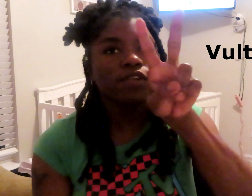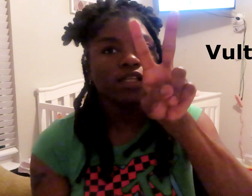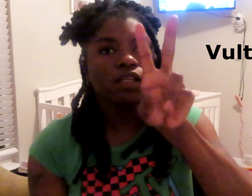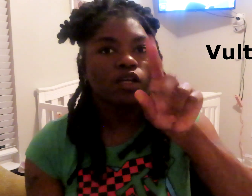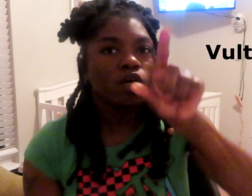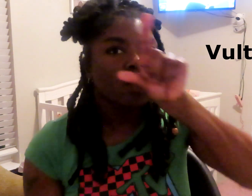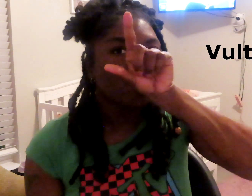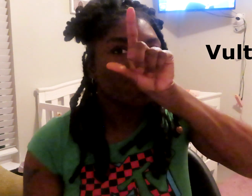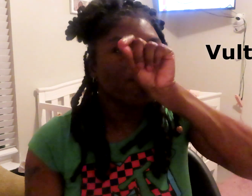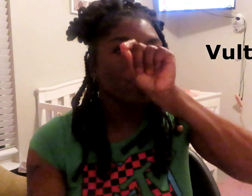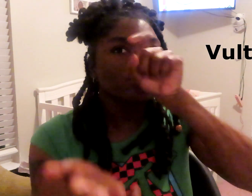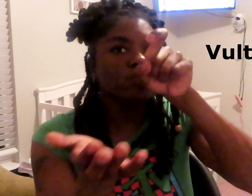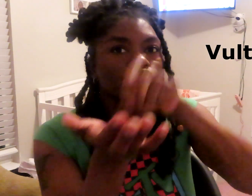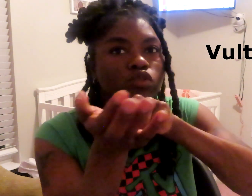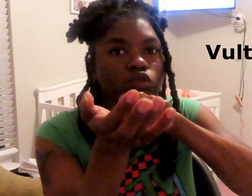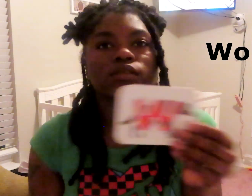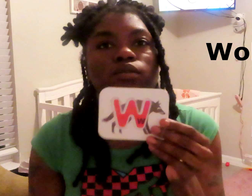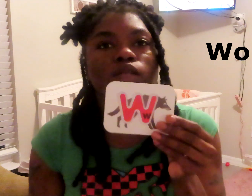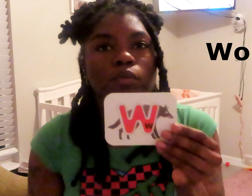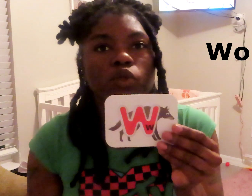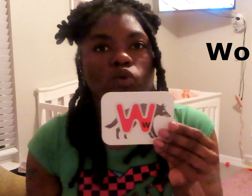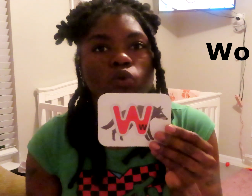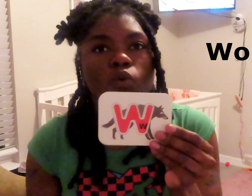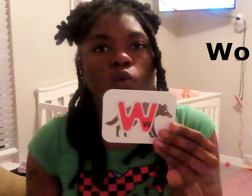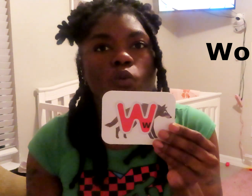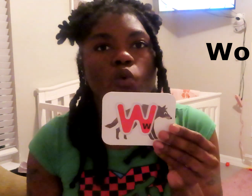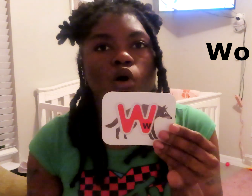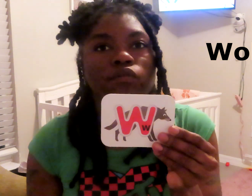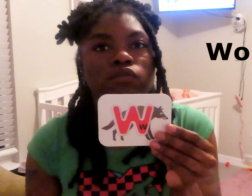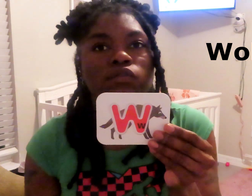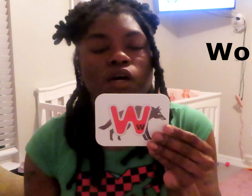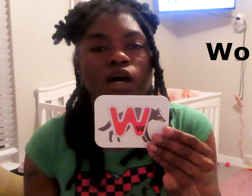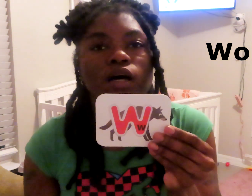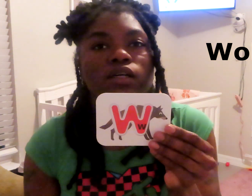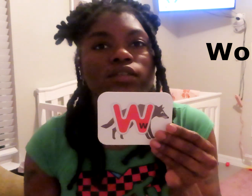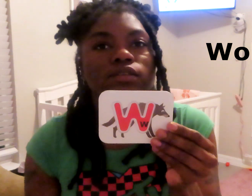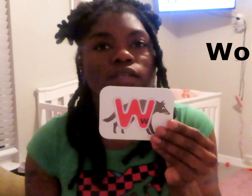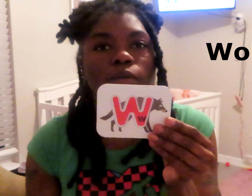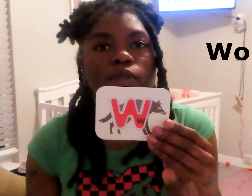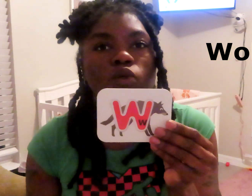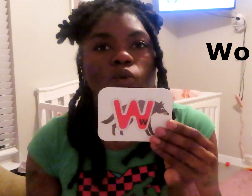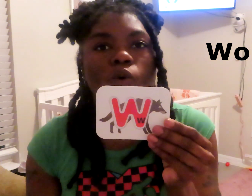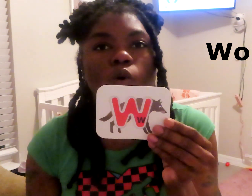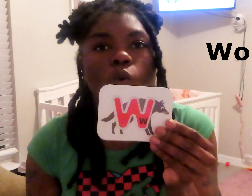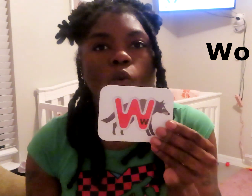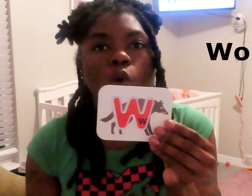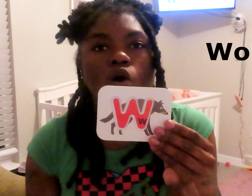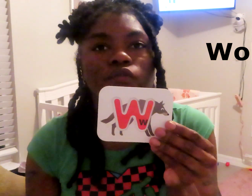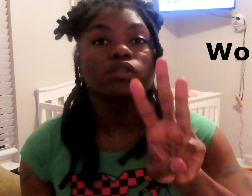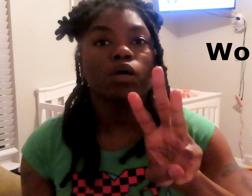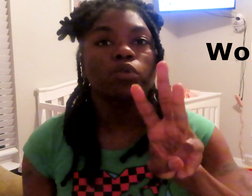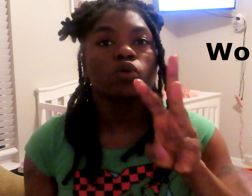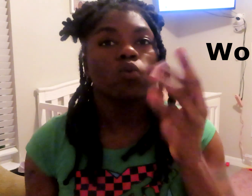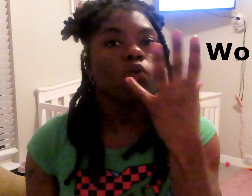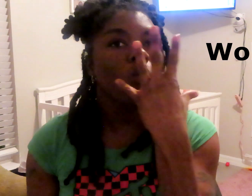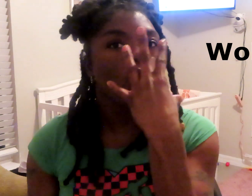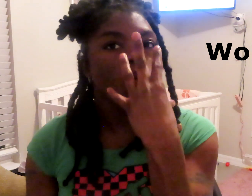V. Vulture. W. Wolf. W. Wolf. W.